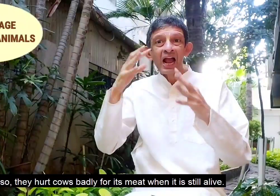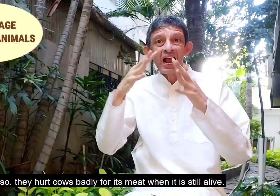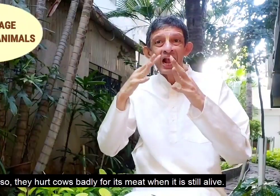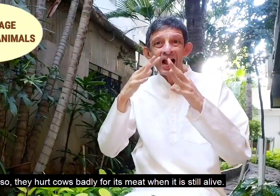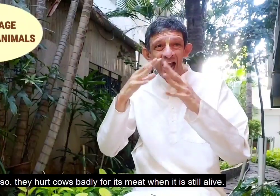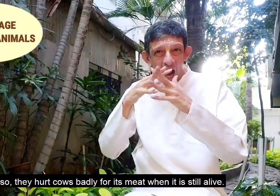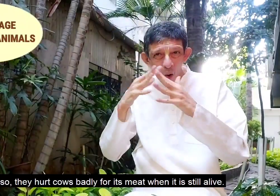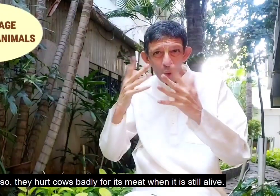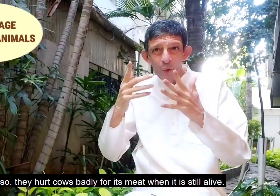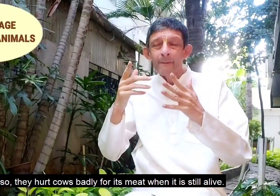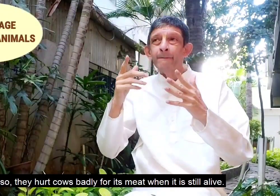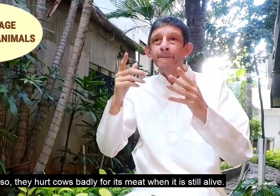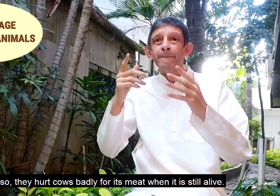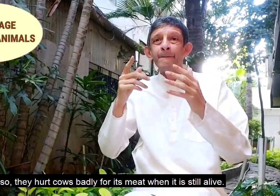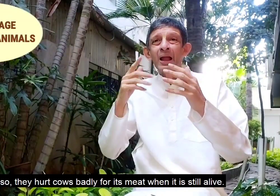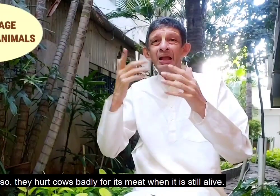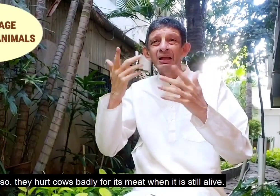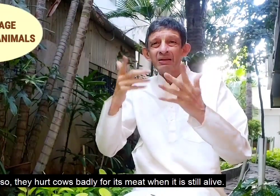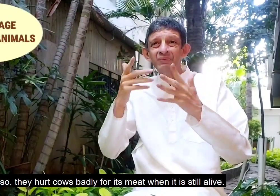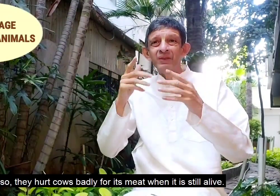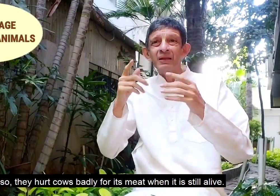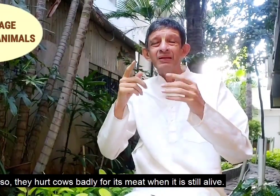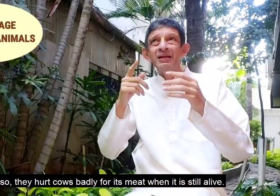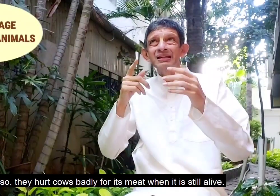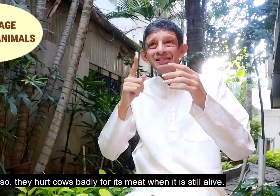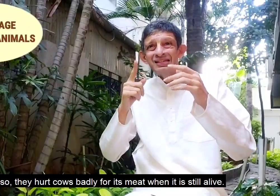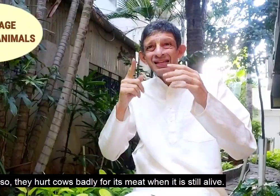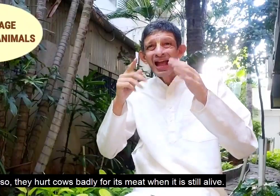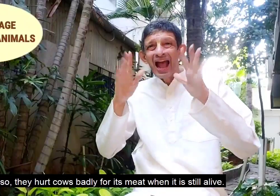Also, they hurt cows badly for its meat when it is still alive.